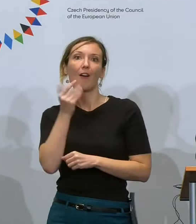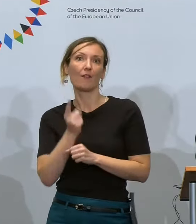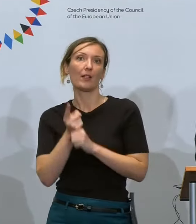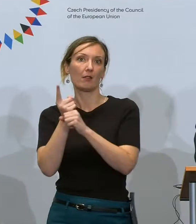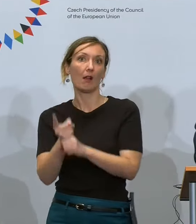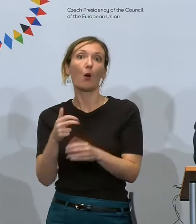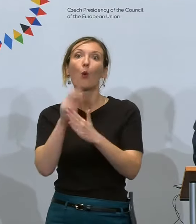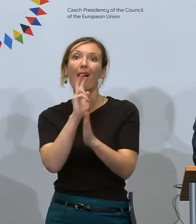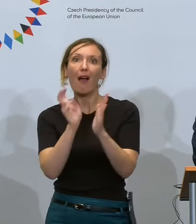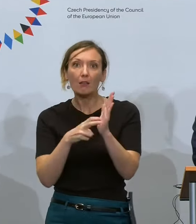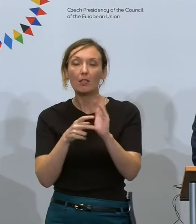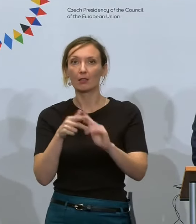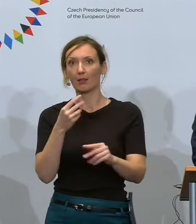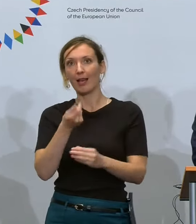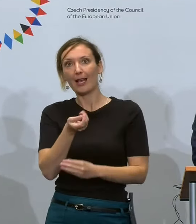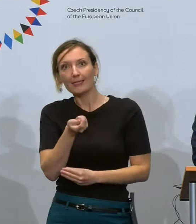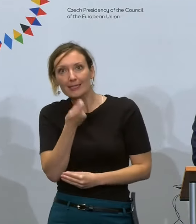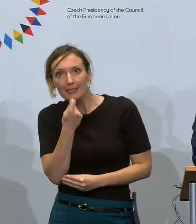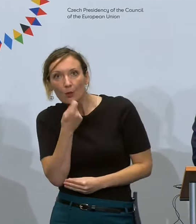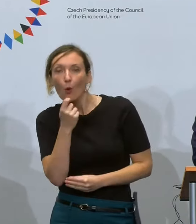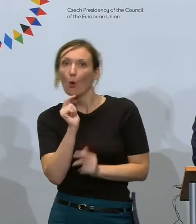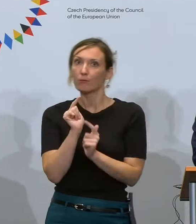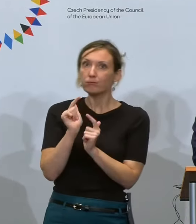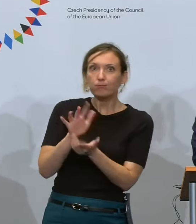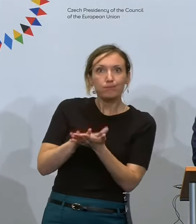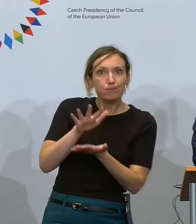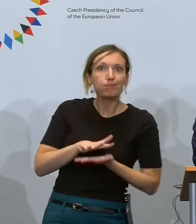a geopolitical weapons,